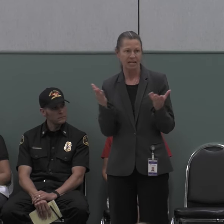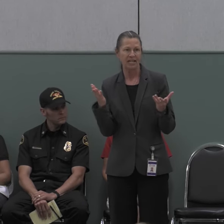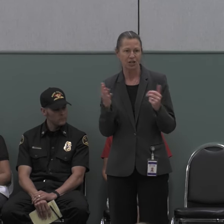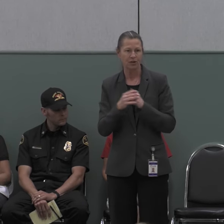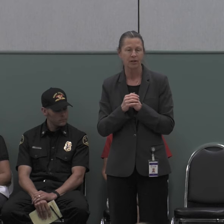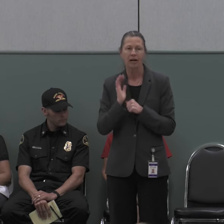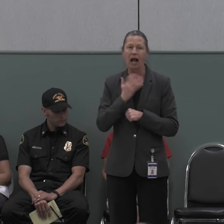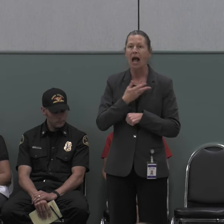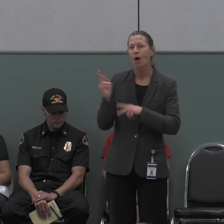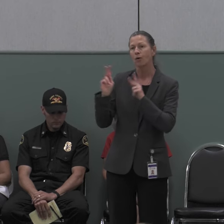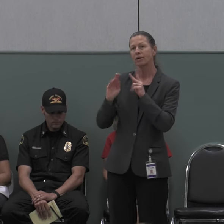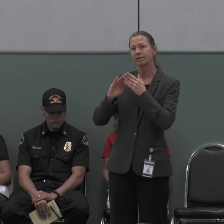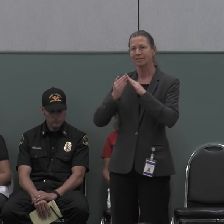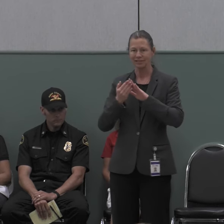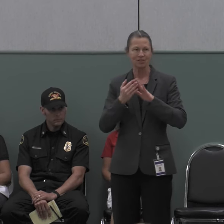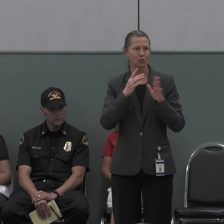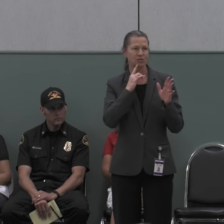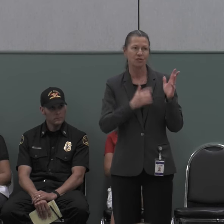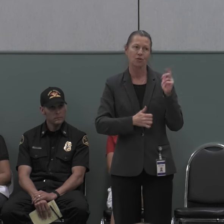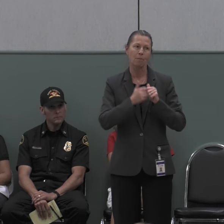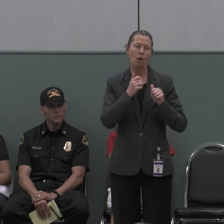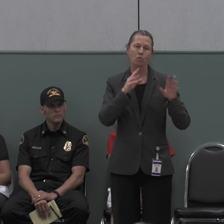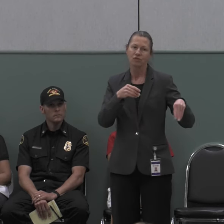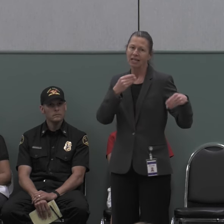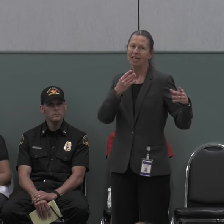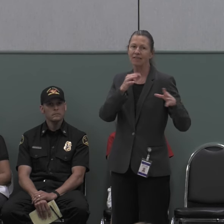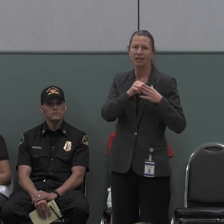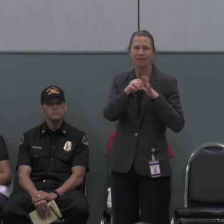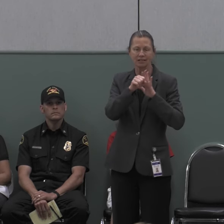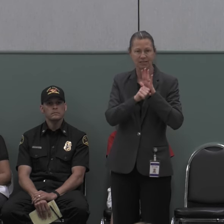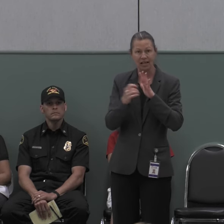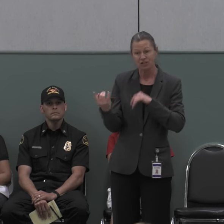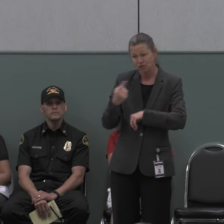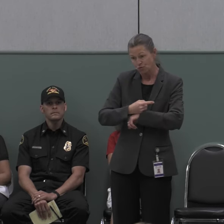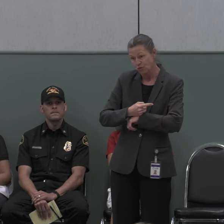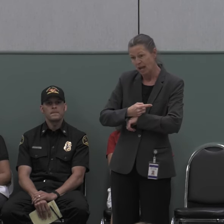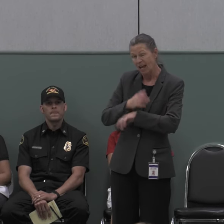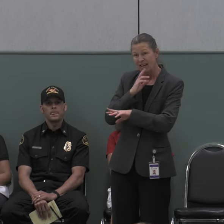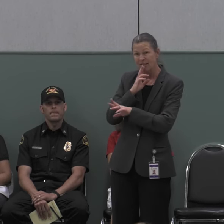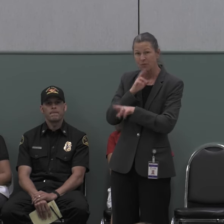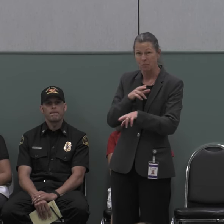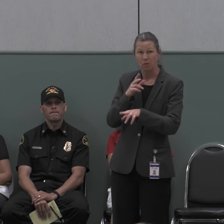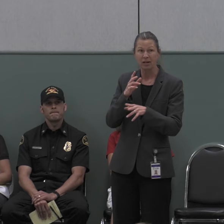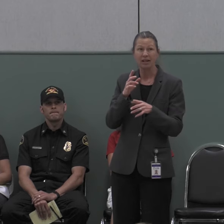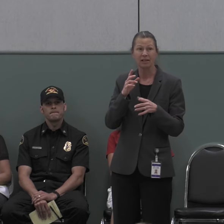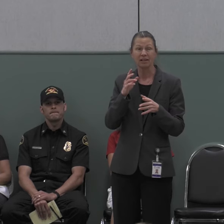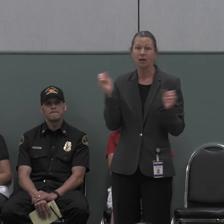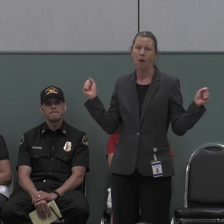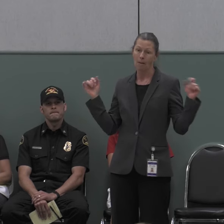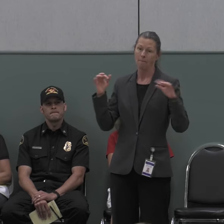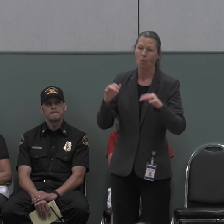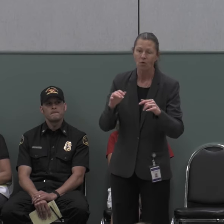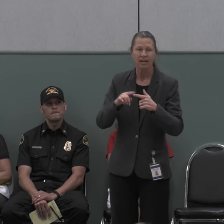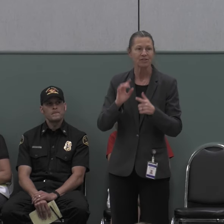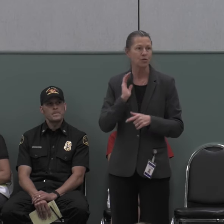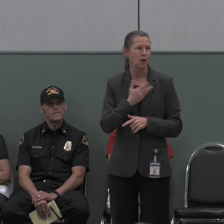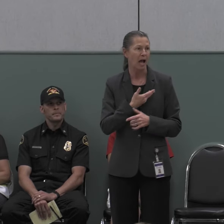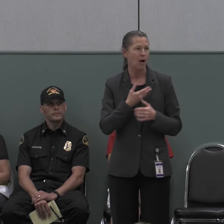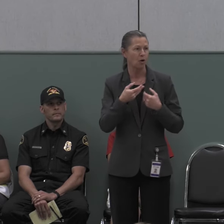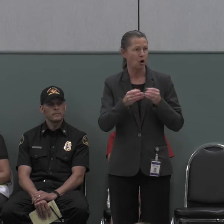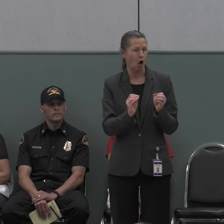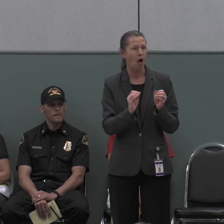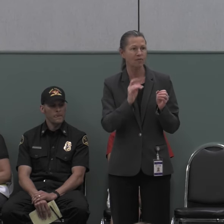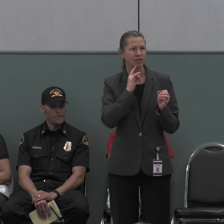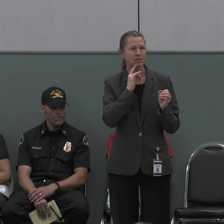are the most giving in the state. Just today, they poured into our district office with donations of water that will be